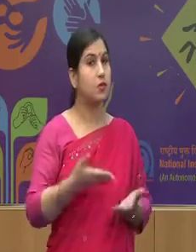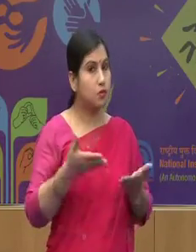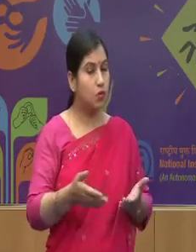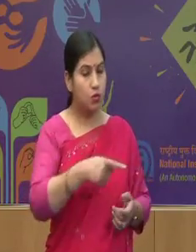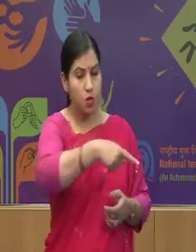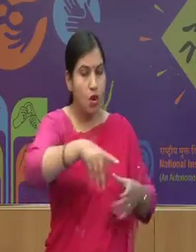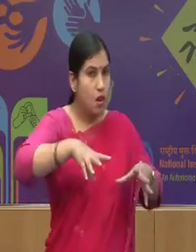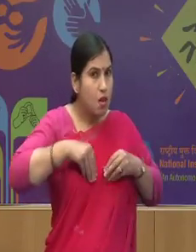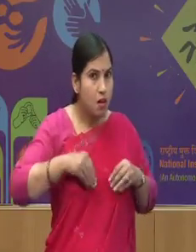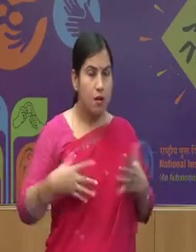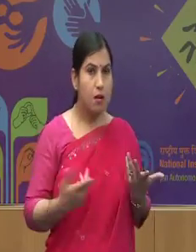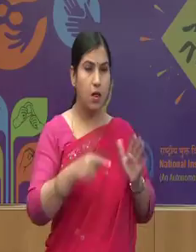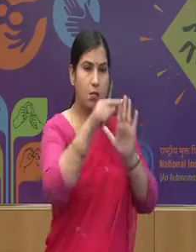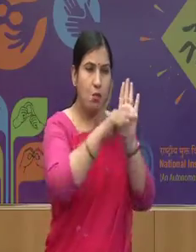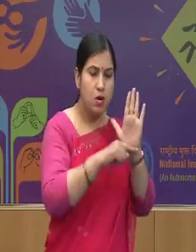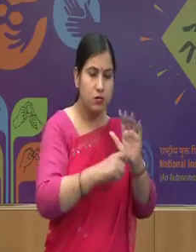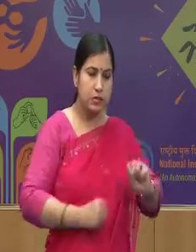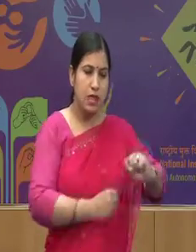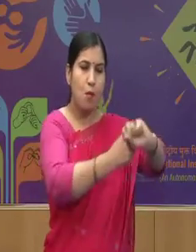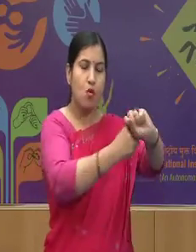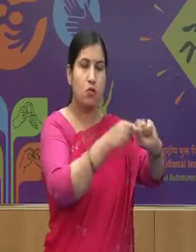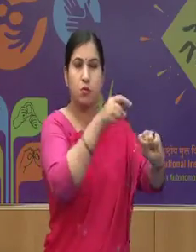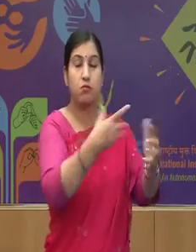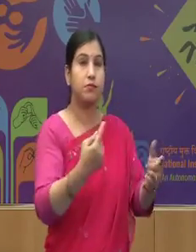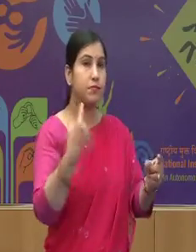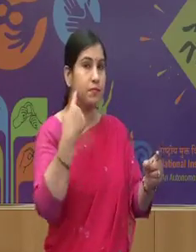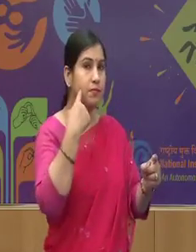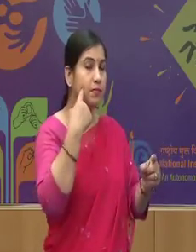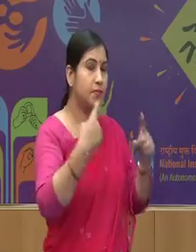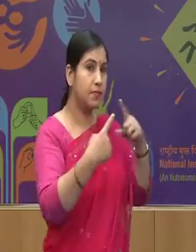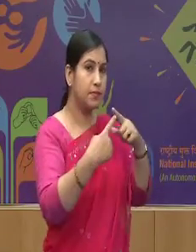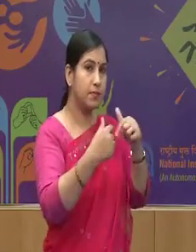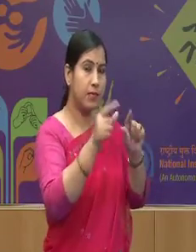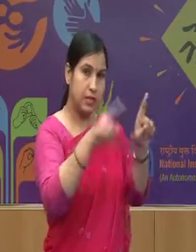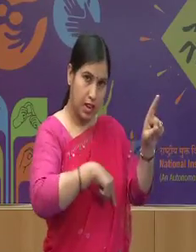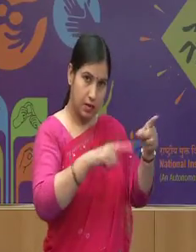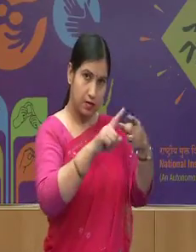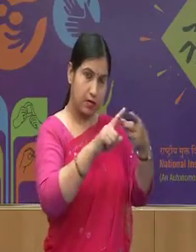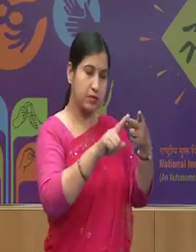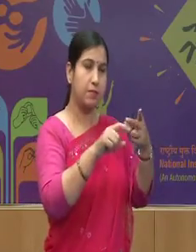So they adopted the policy of supporting Italy and Germany,